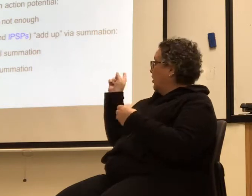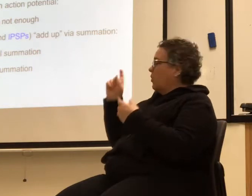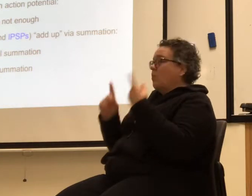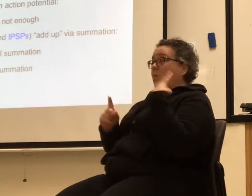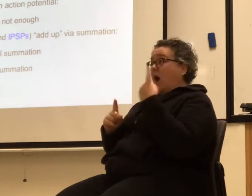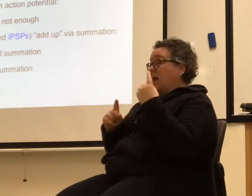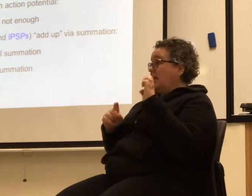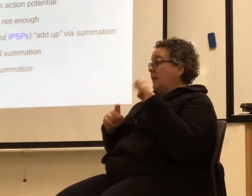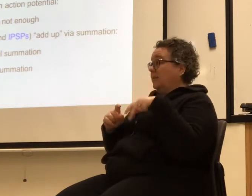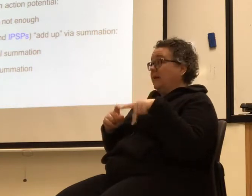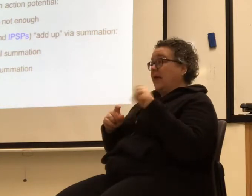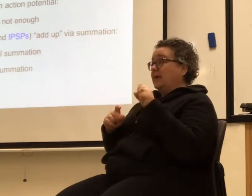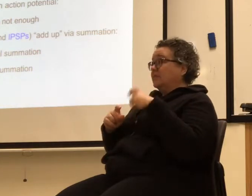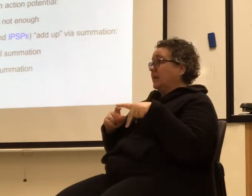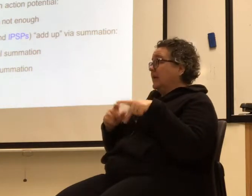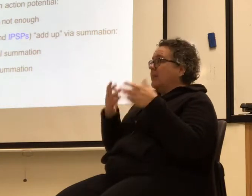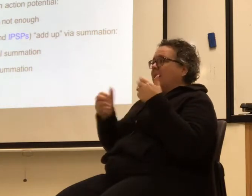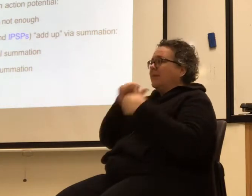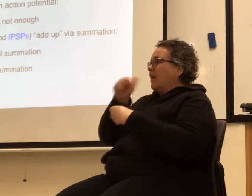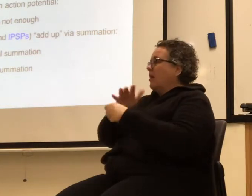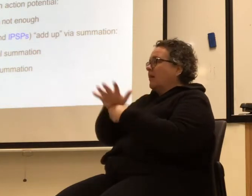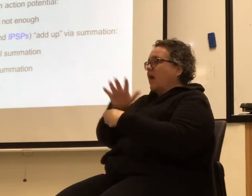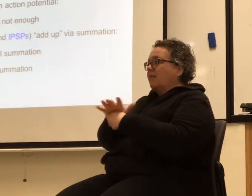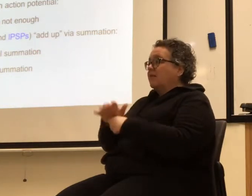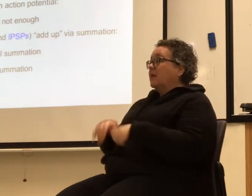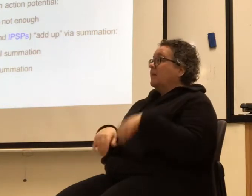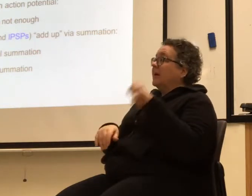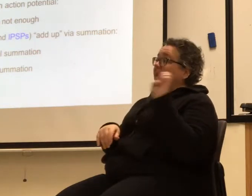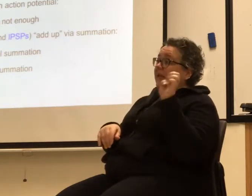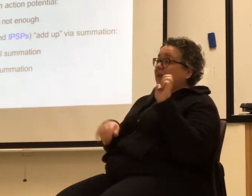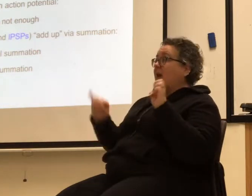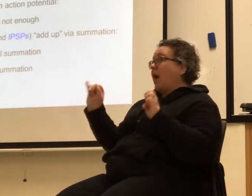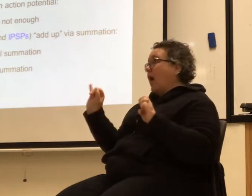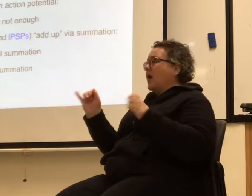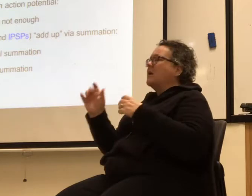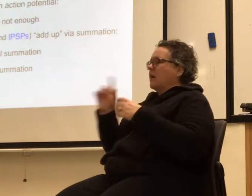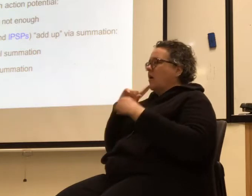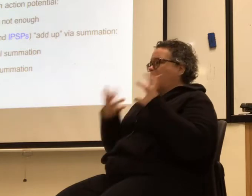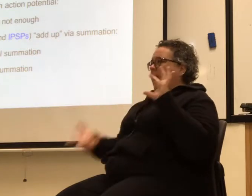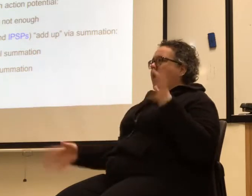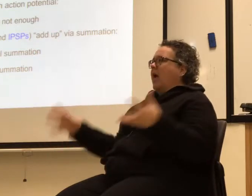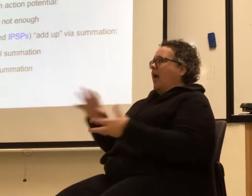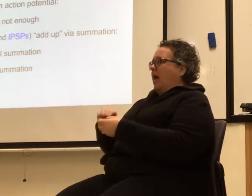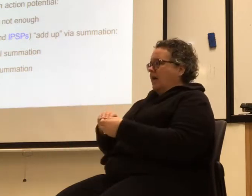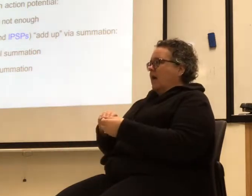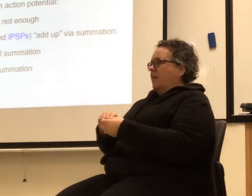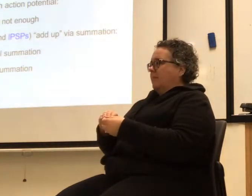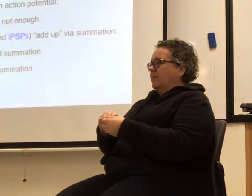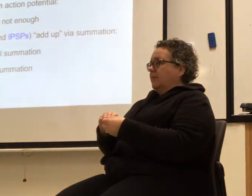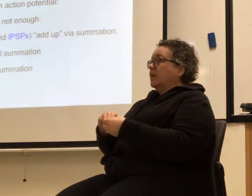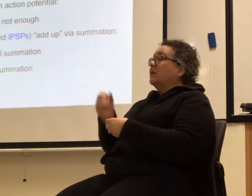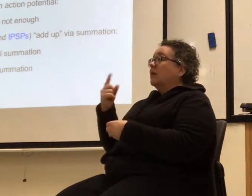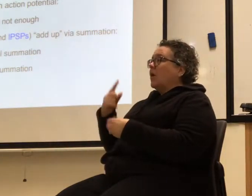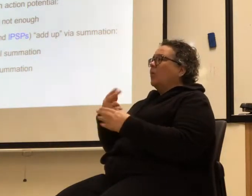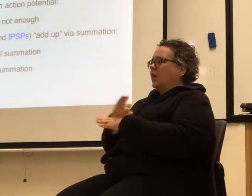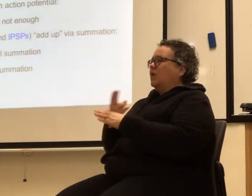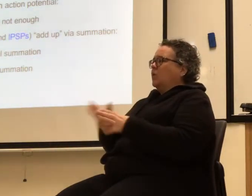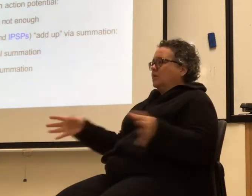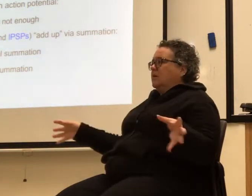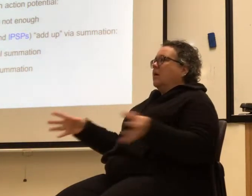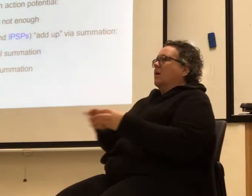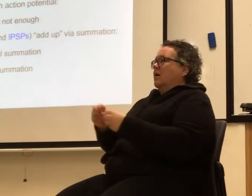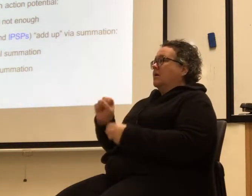enough. EPSPs, IPSPs, they basically add up via summation. And this is what we